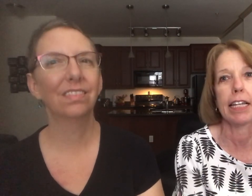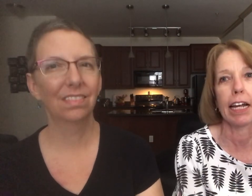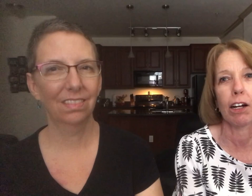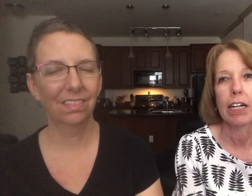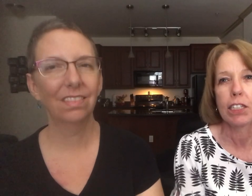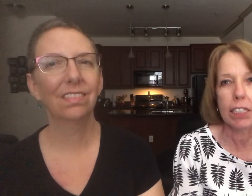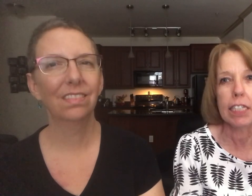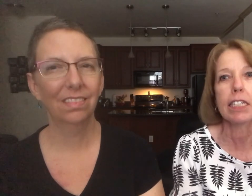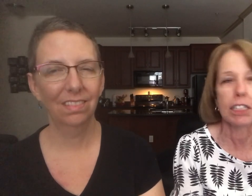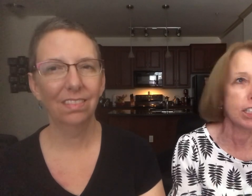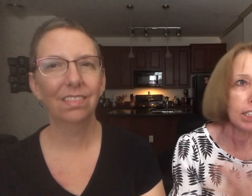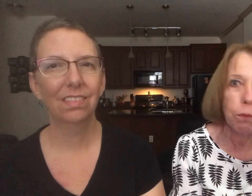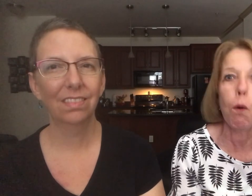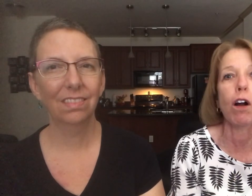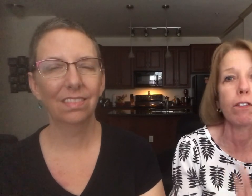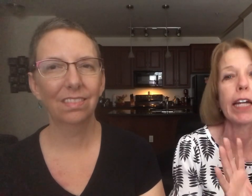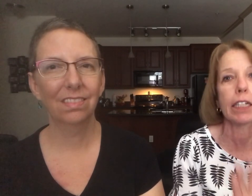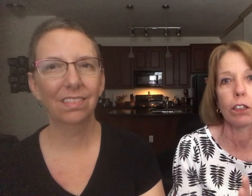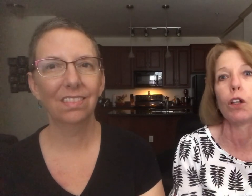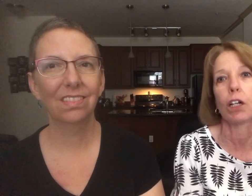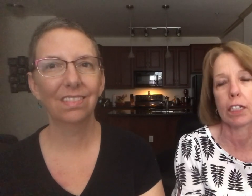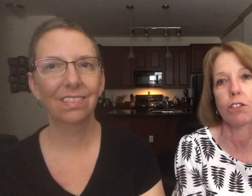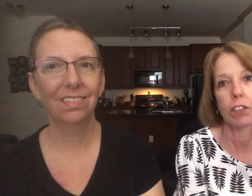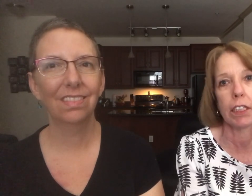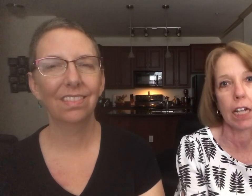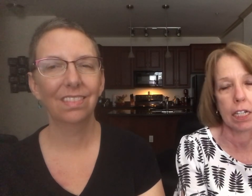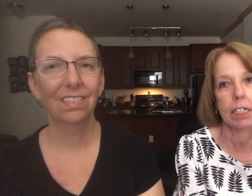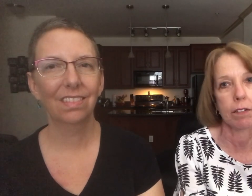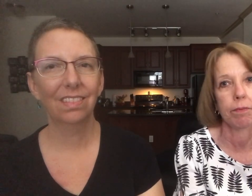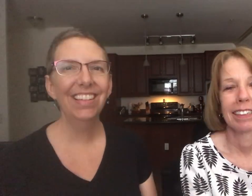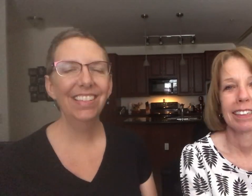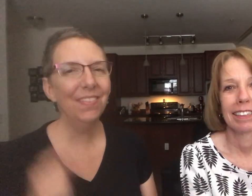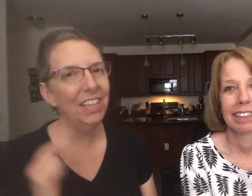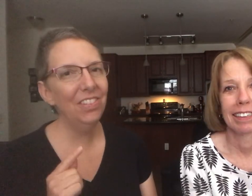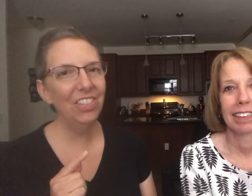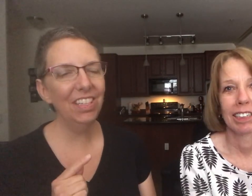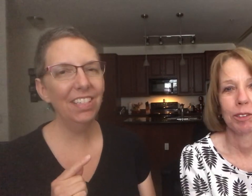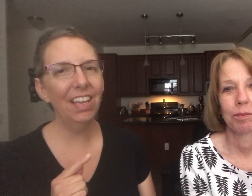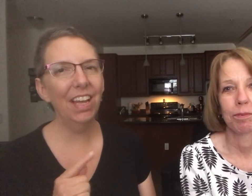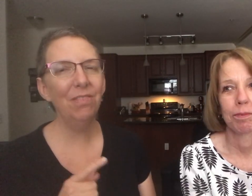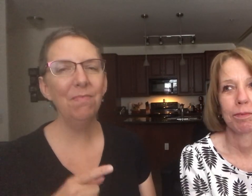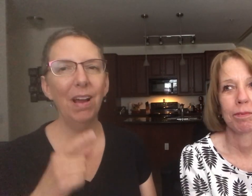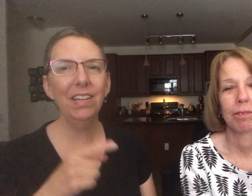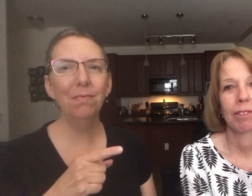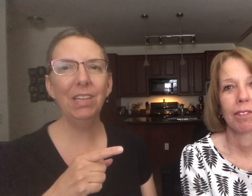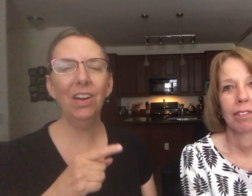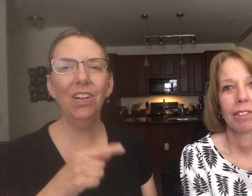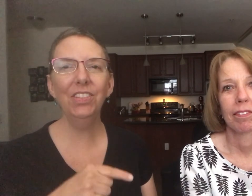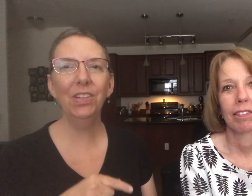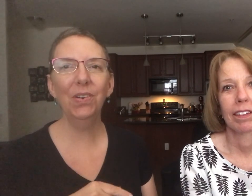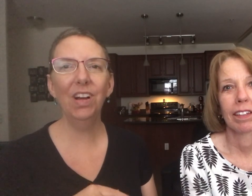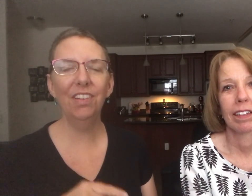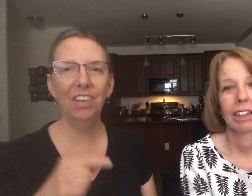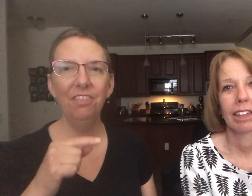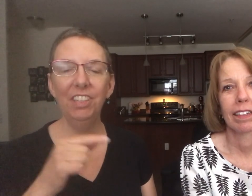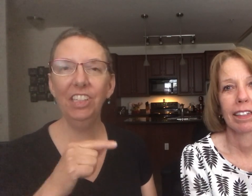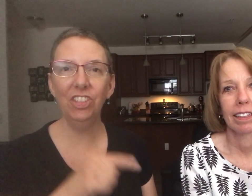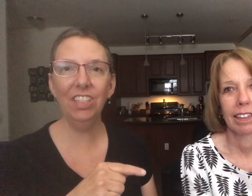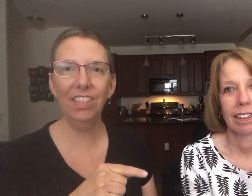there. Just things like, just to walk around and look is really nice. Something you just said reminded me also of a Philly cheesesteak.